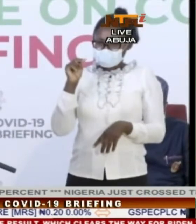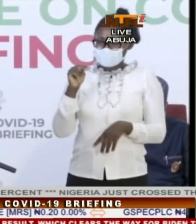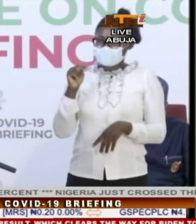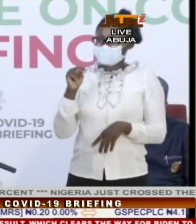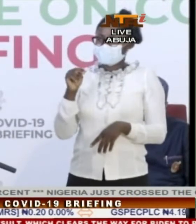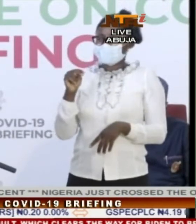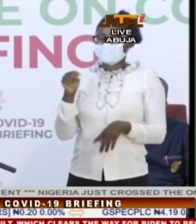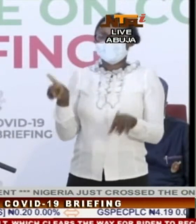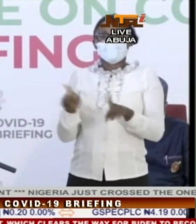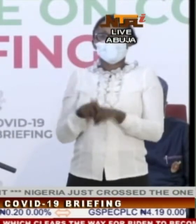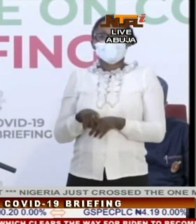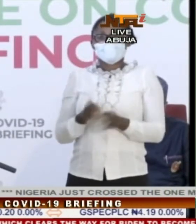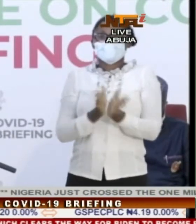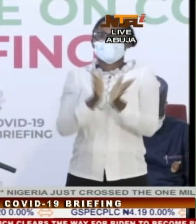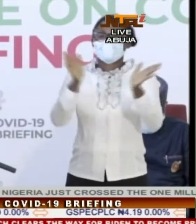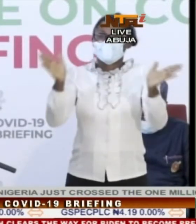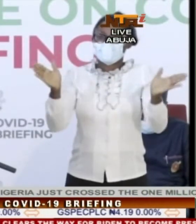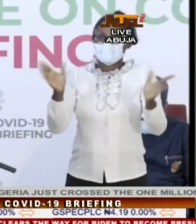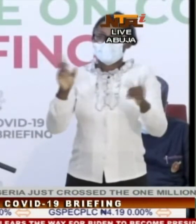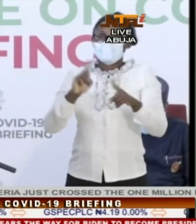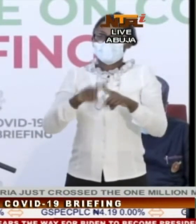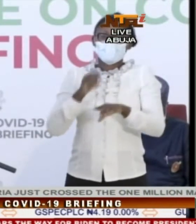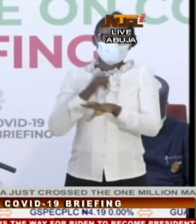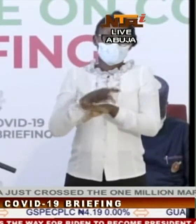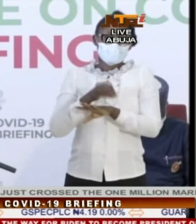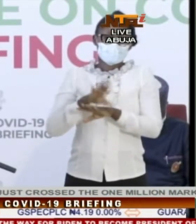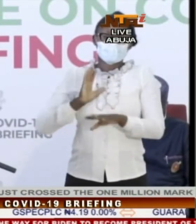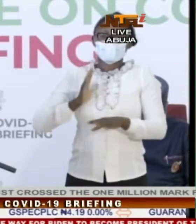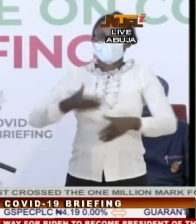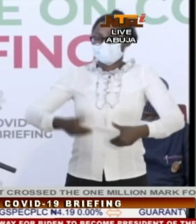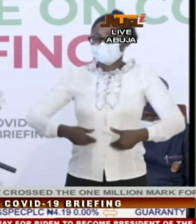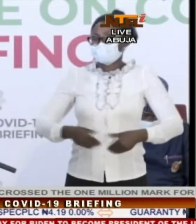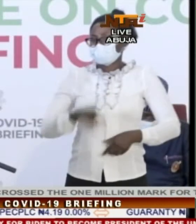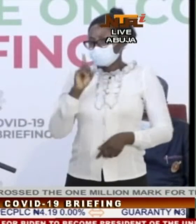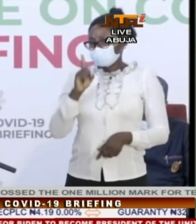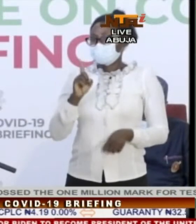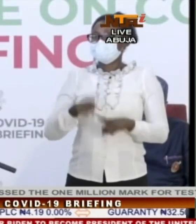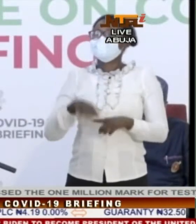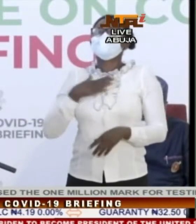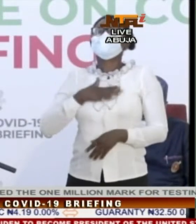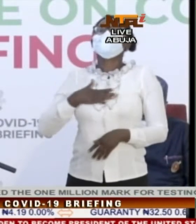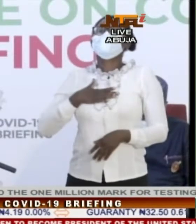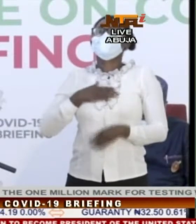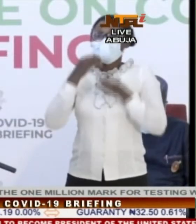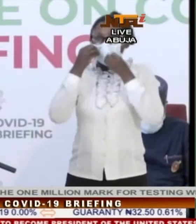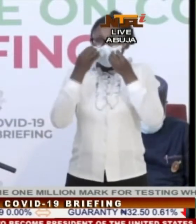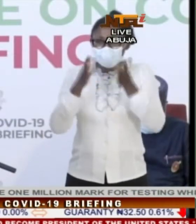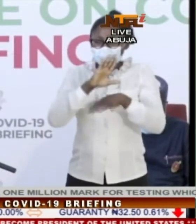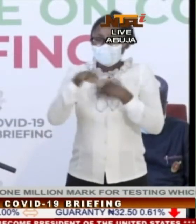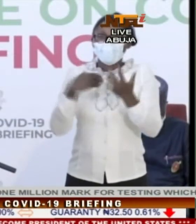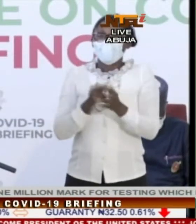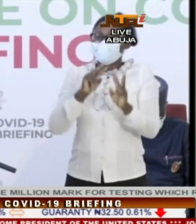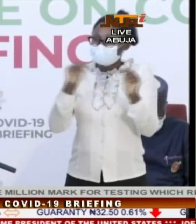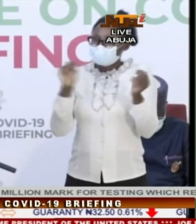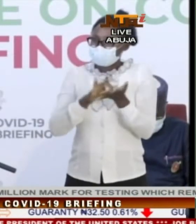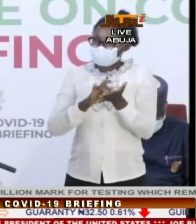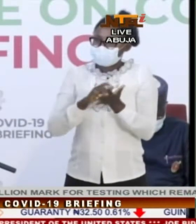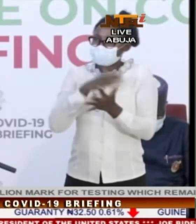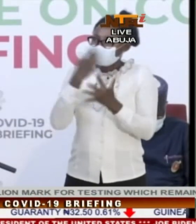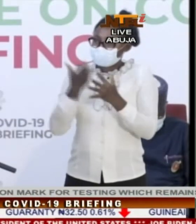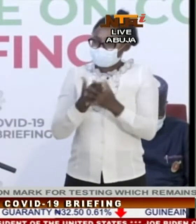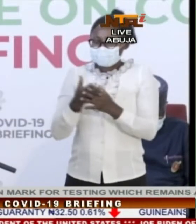a population, to advise our young ones to please adhere to the non-pharmaceutical interventions. We